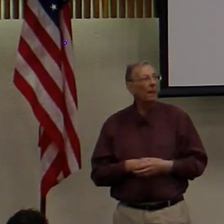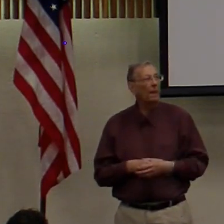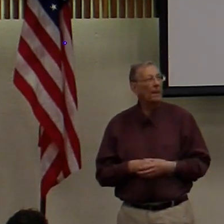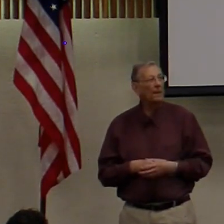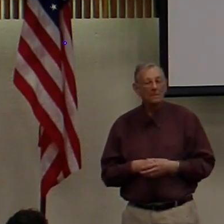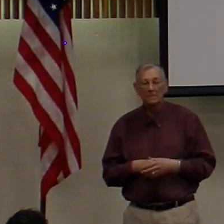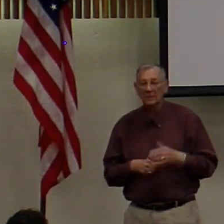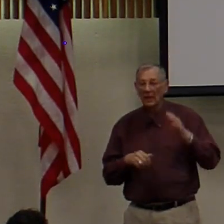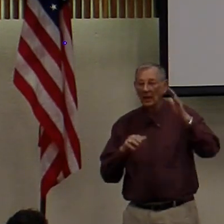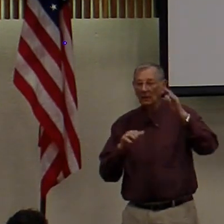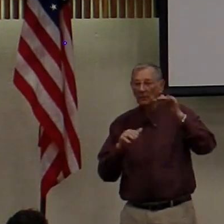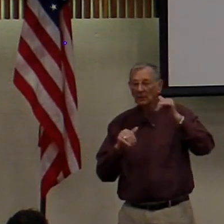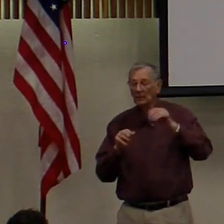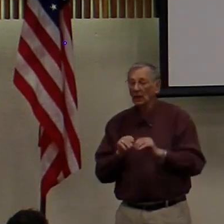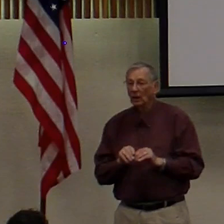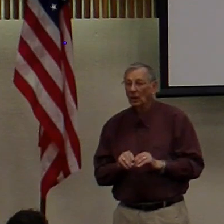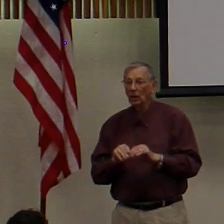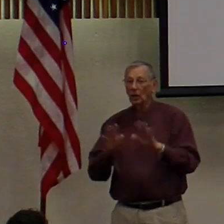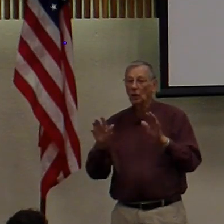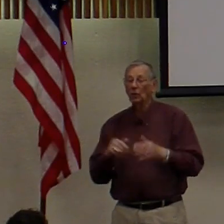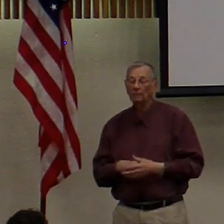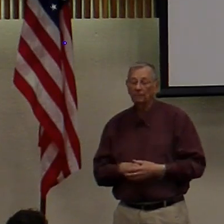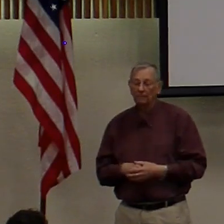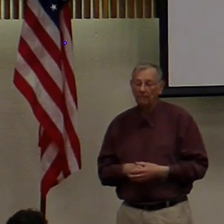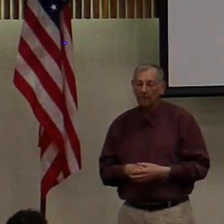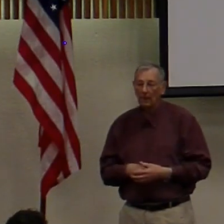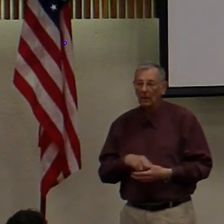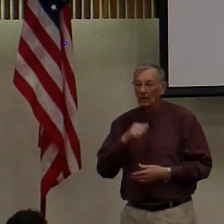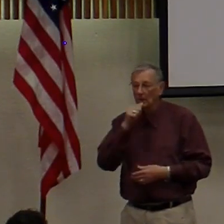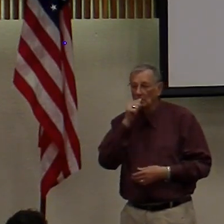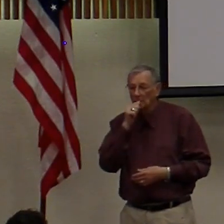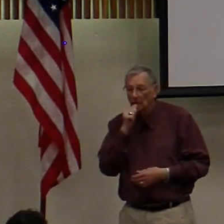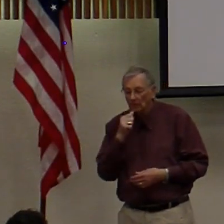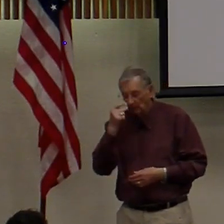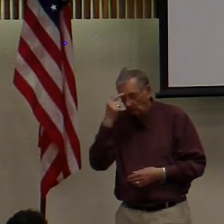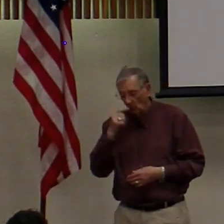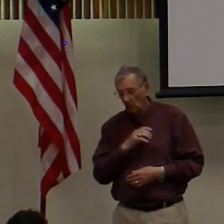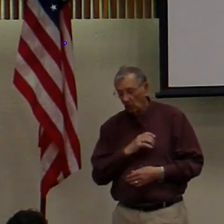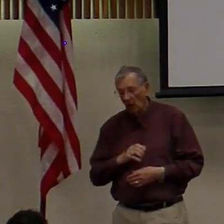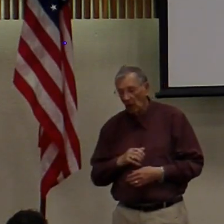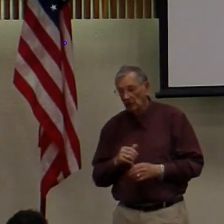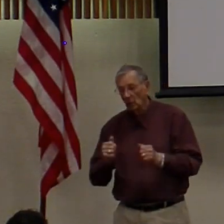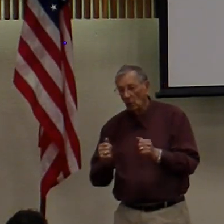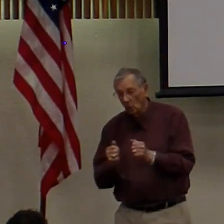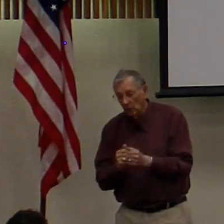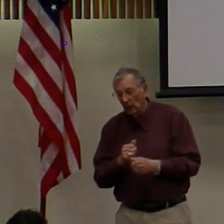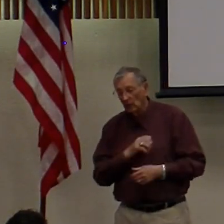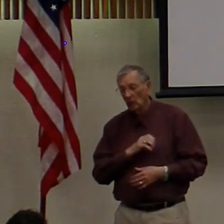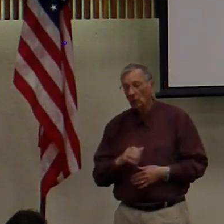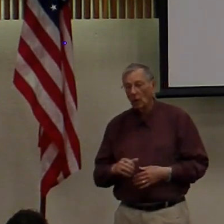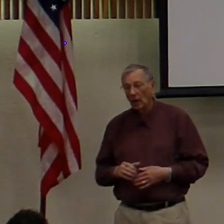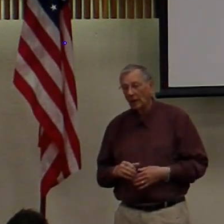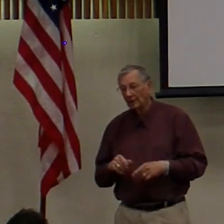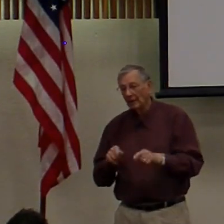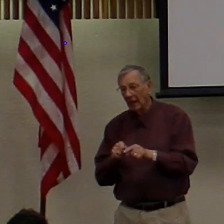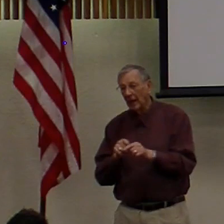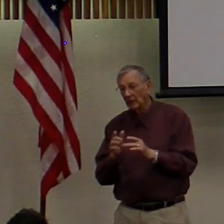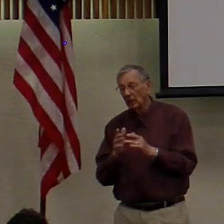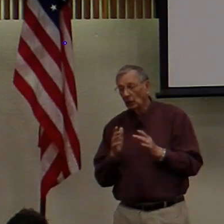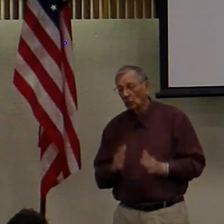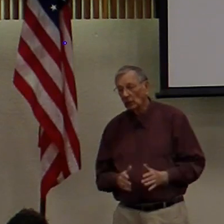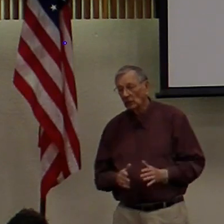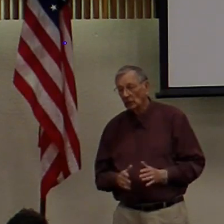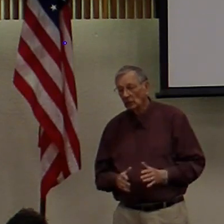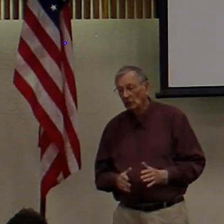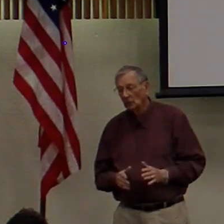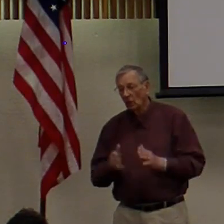The expectations are clear. Suffering for Christ, with Christ, as a Christian. So